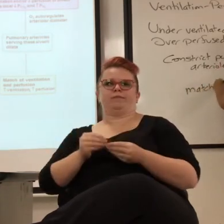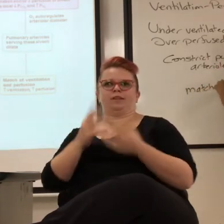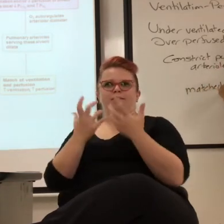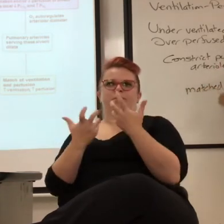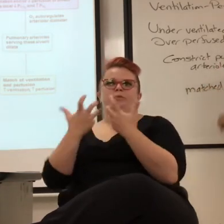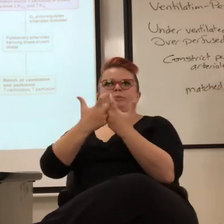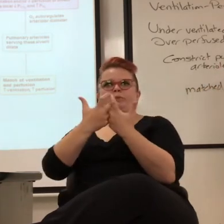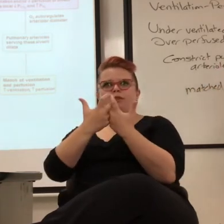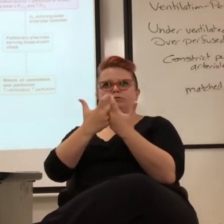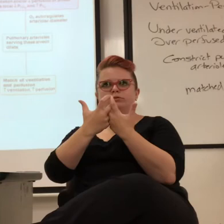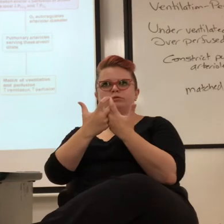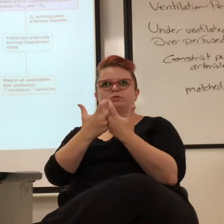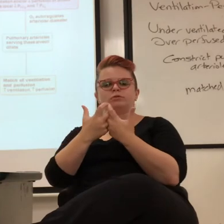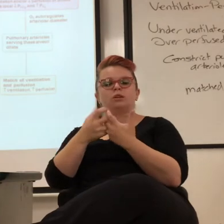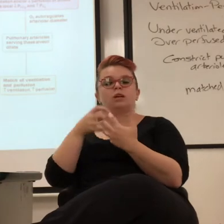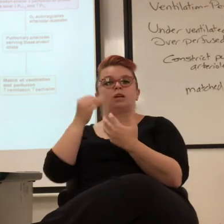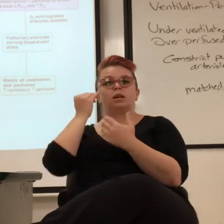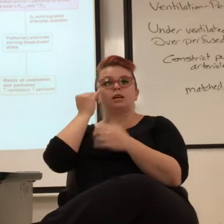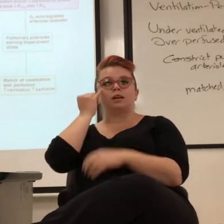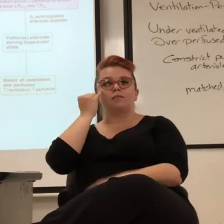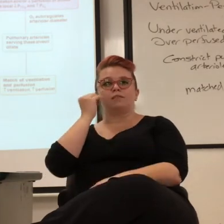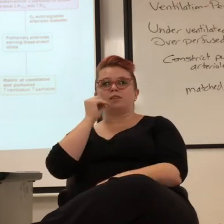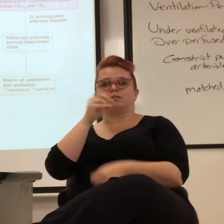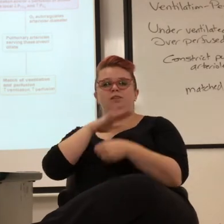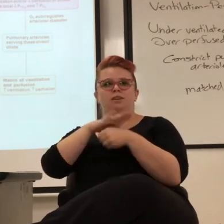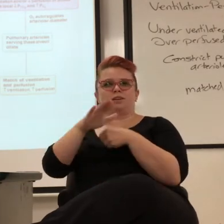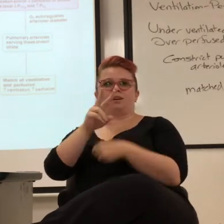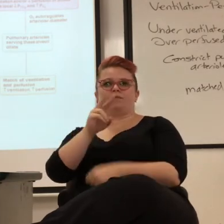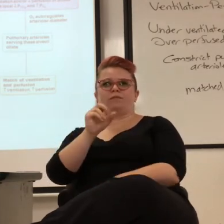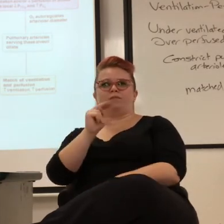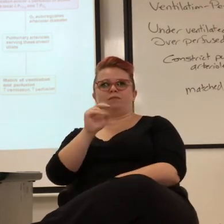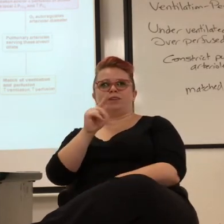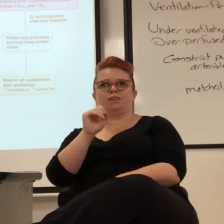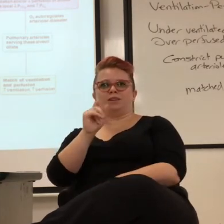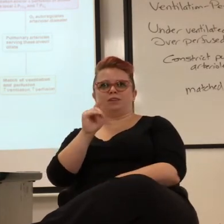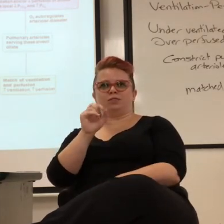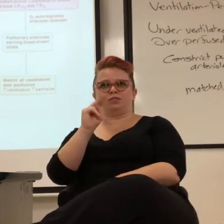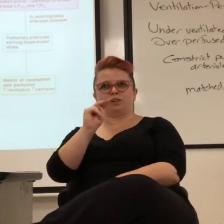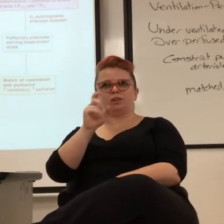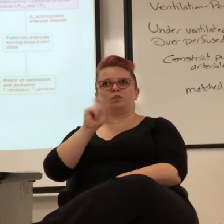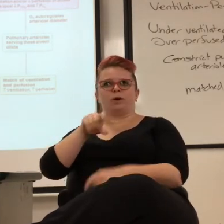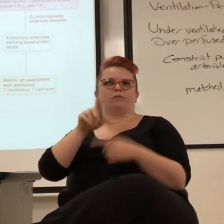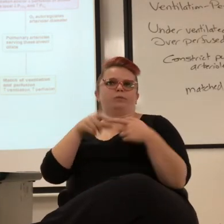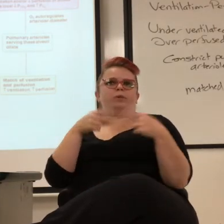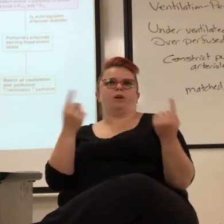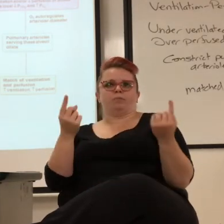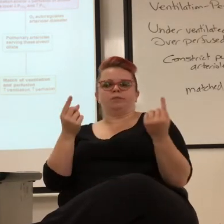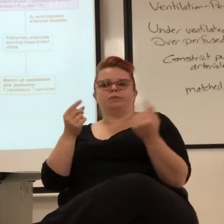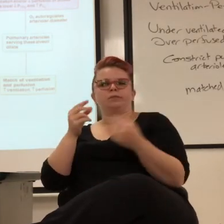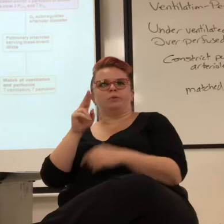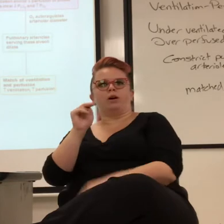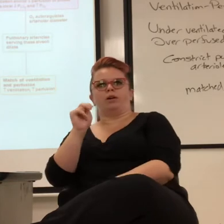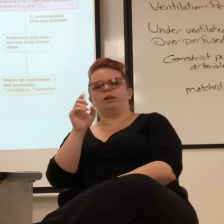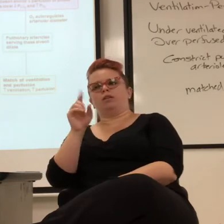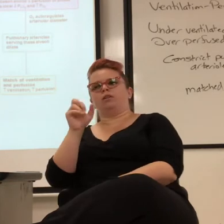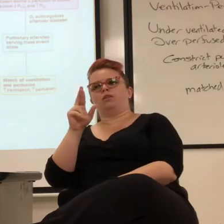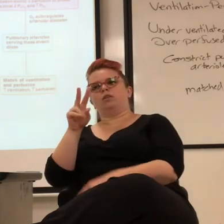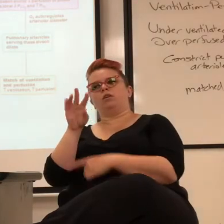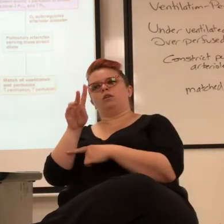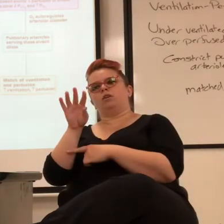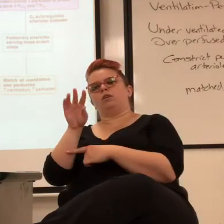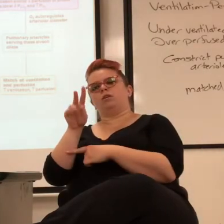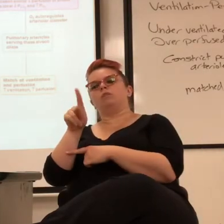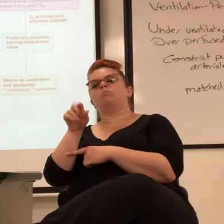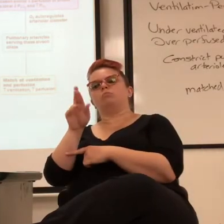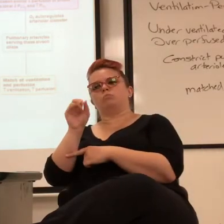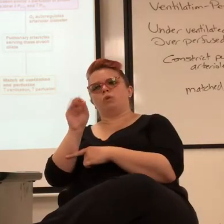If it's gonna be under ventilated, we're gonna under perfuse it, basically. Now, this is the opposite of what I taught